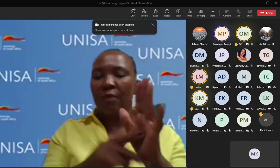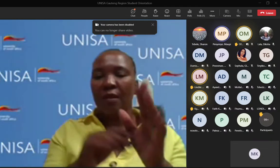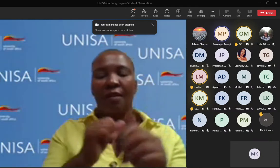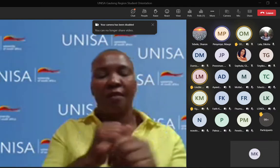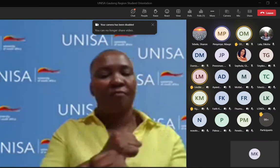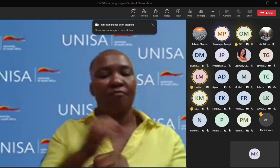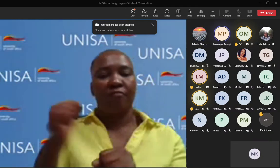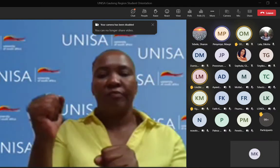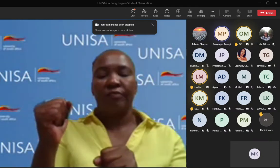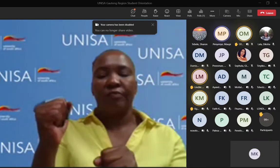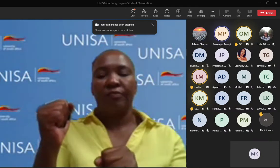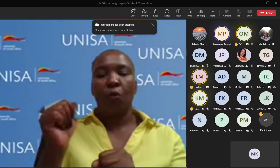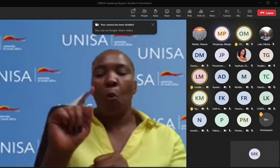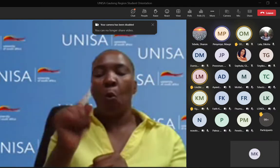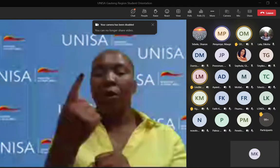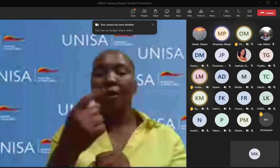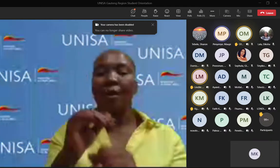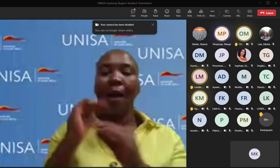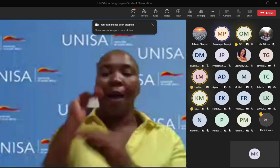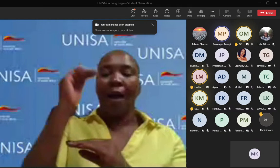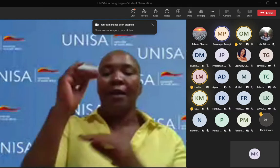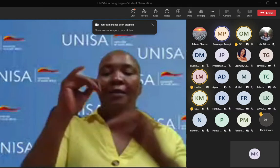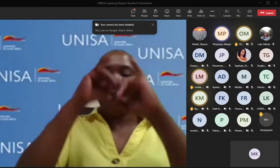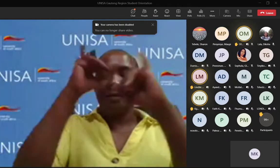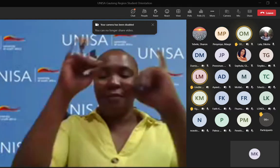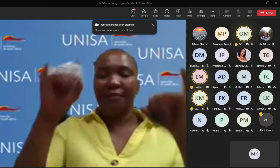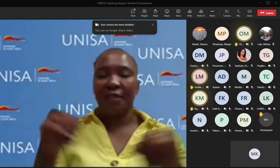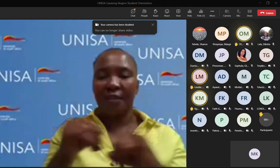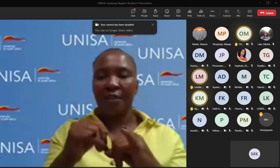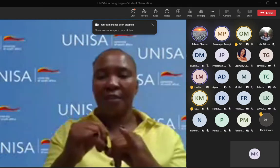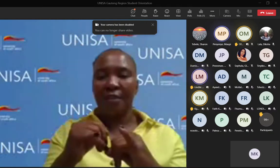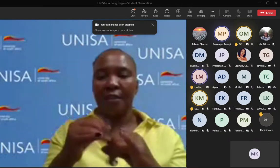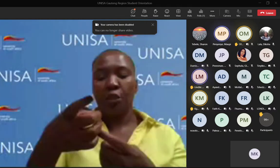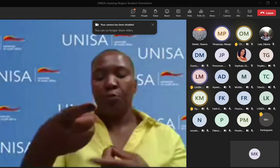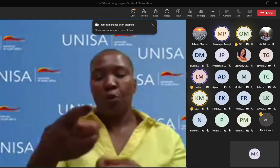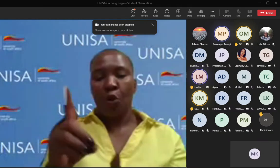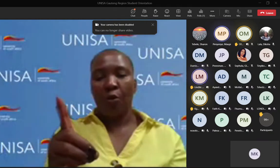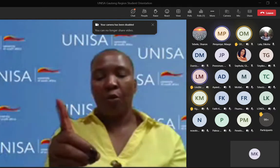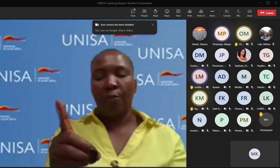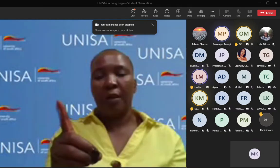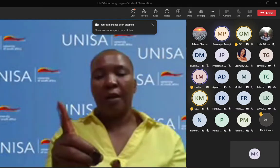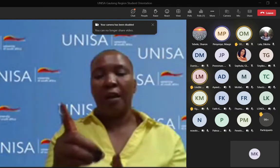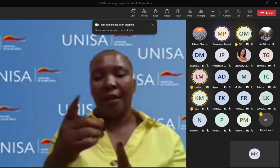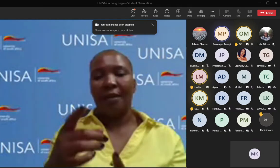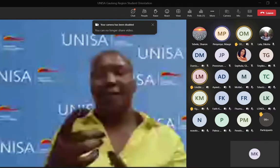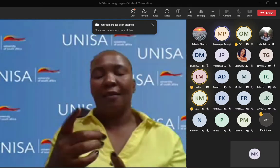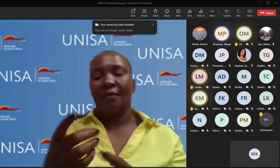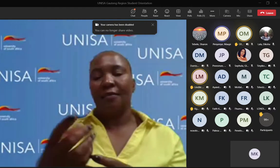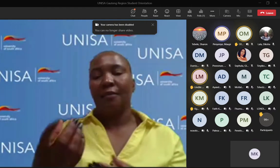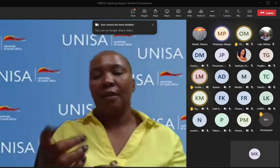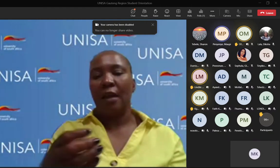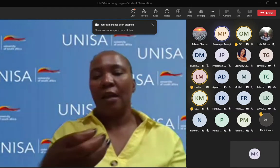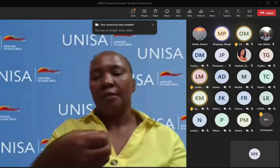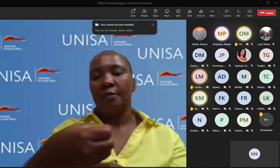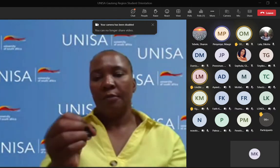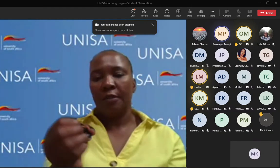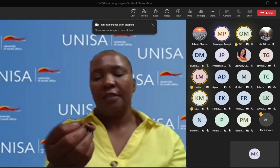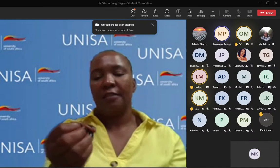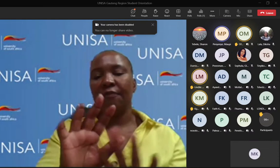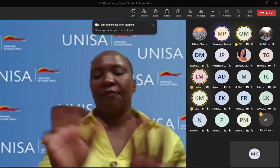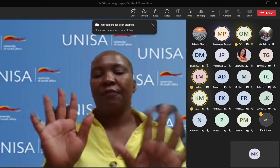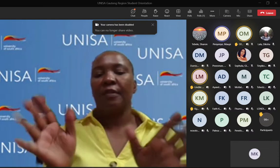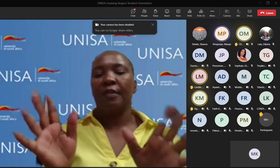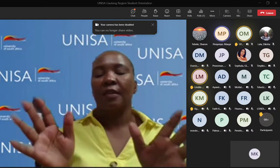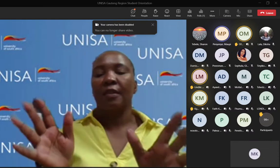higher certificate diplomas and decrease all of them yes you are rejected because you've got a